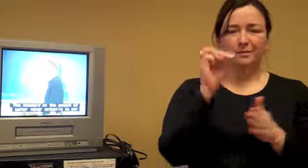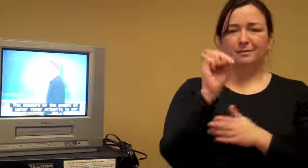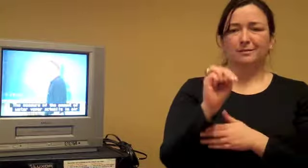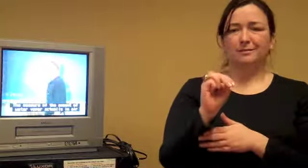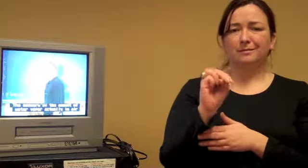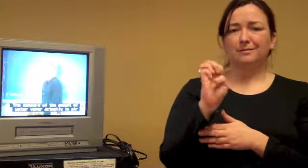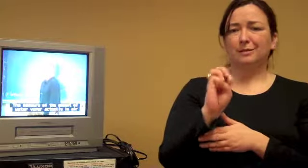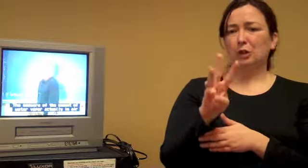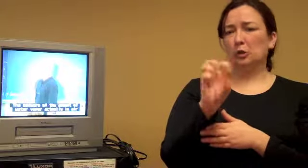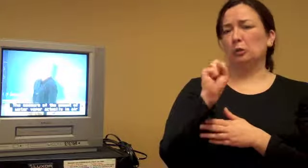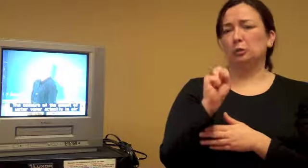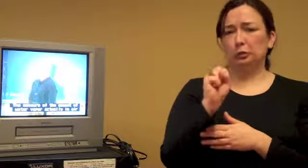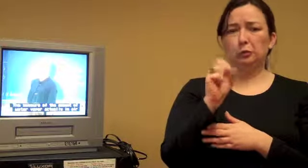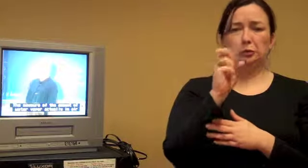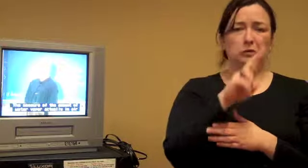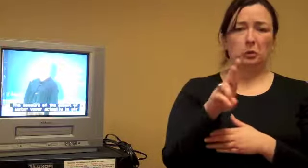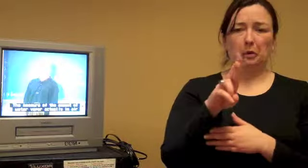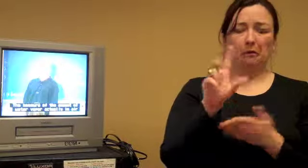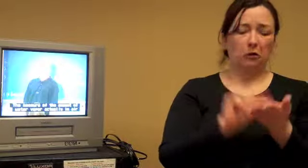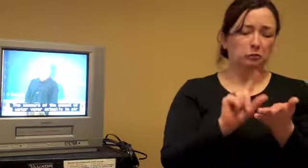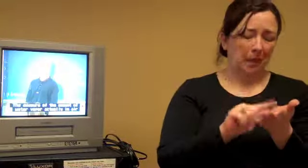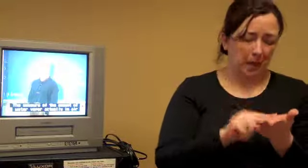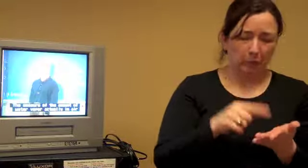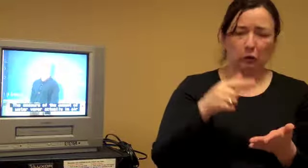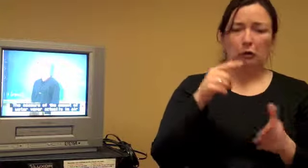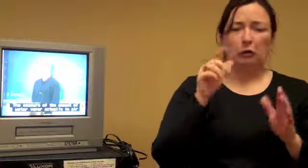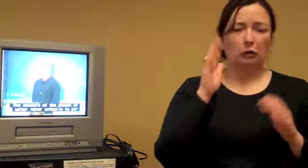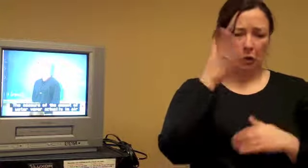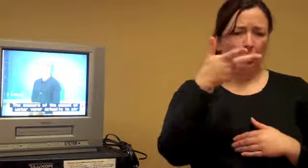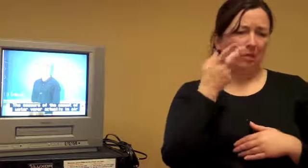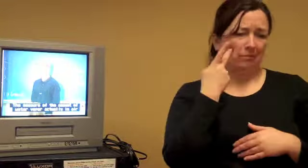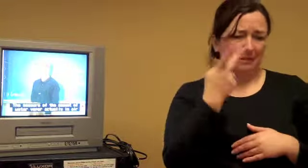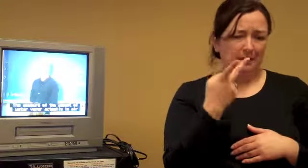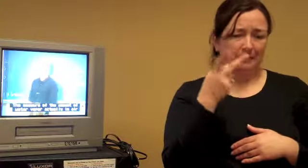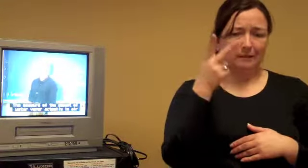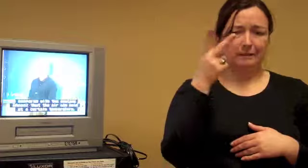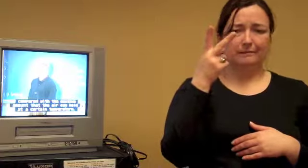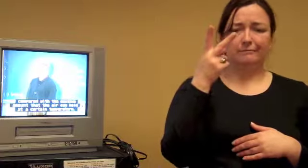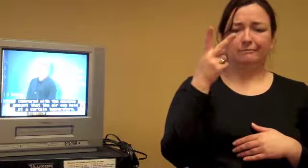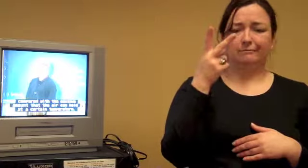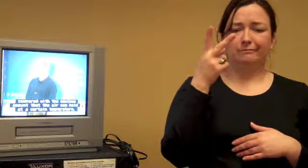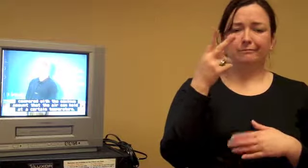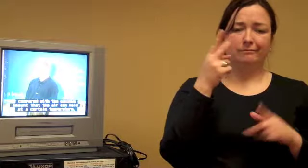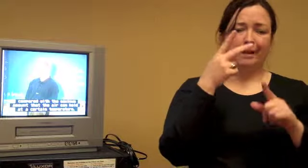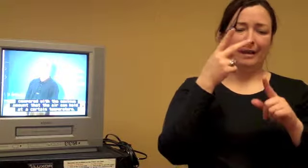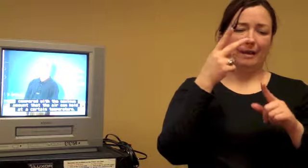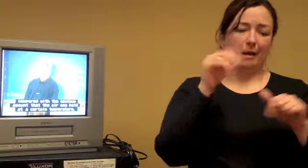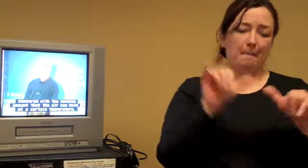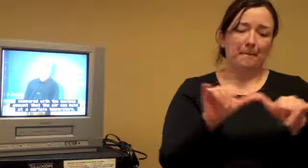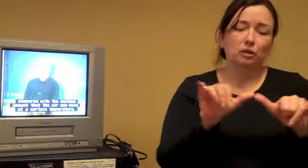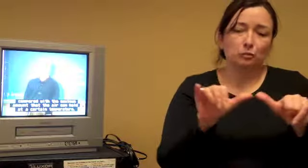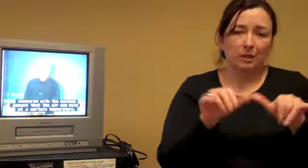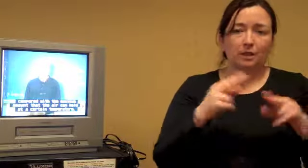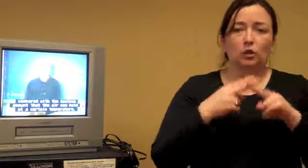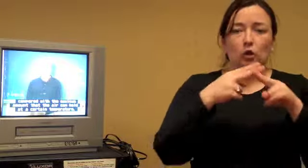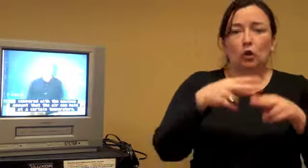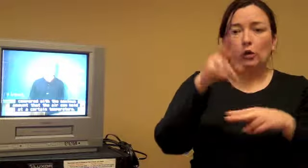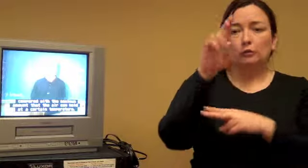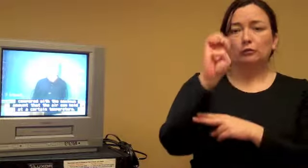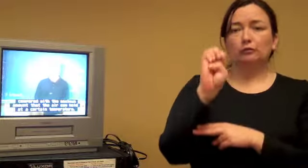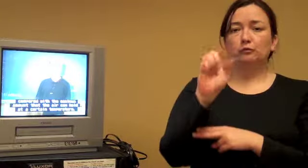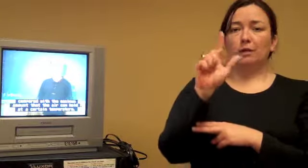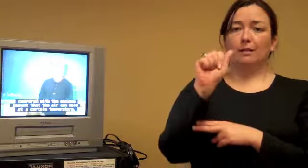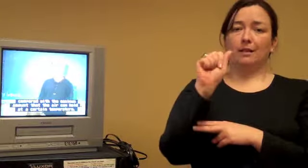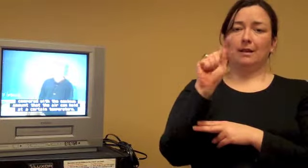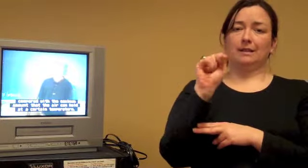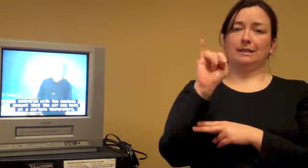The measure of the amount of water vapor actually in the air compared with the maximum amount that the air